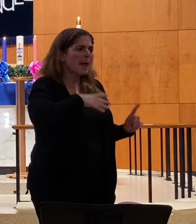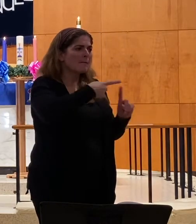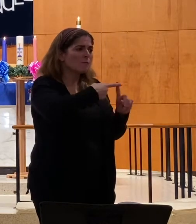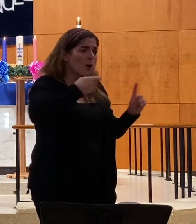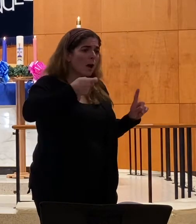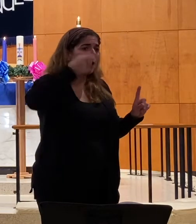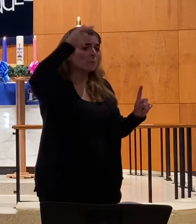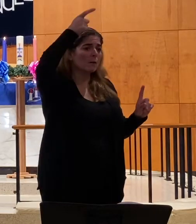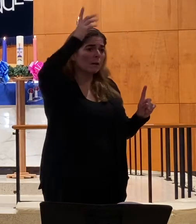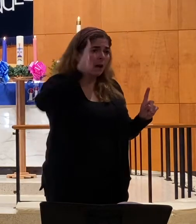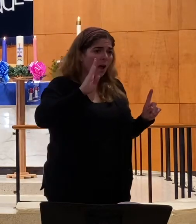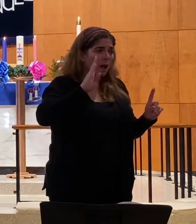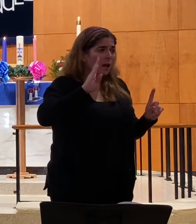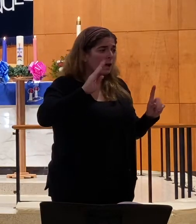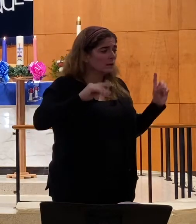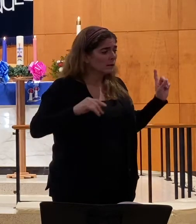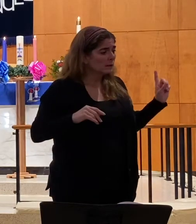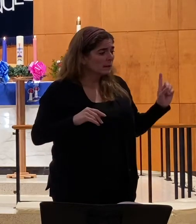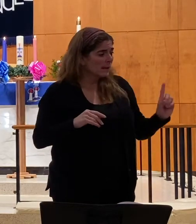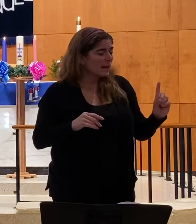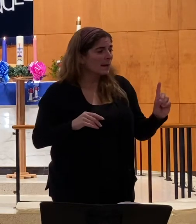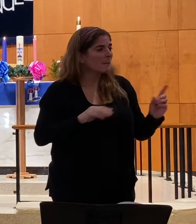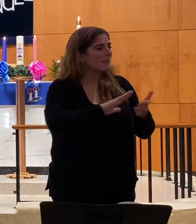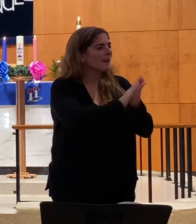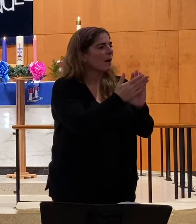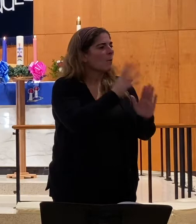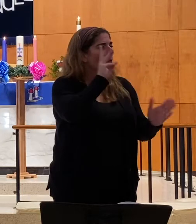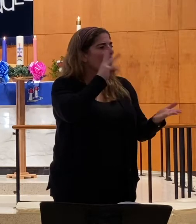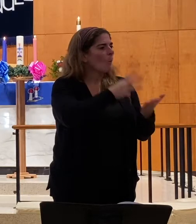God who came as a witness.